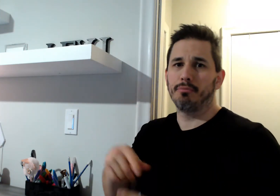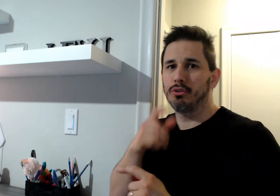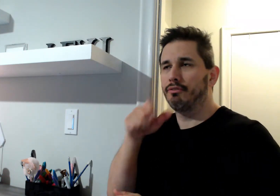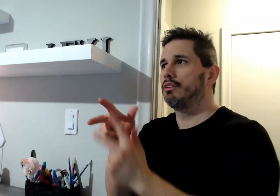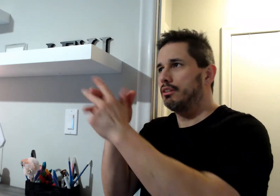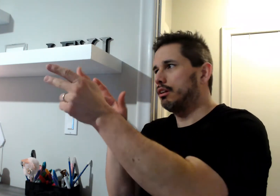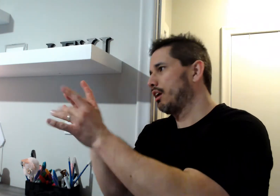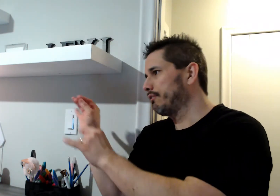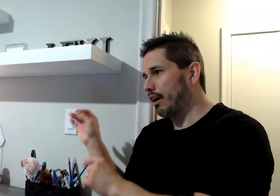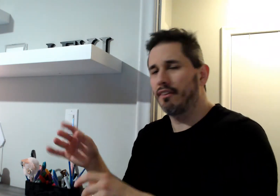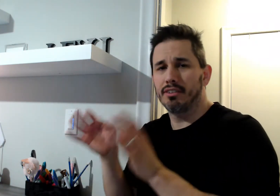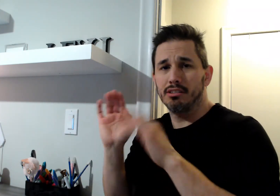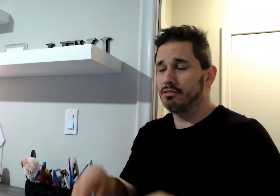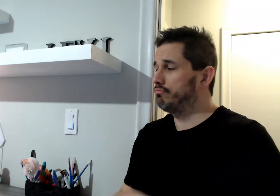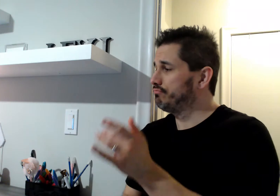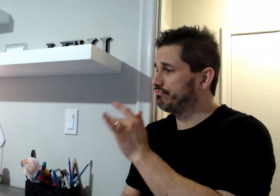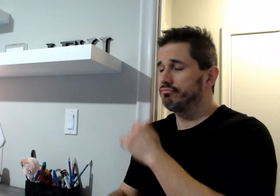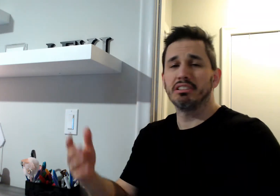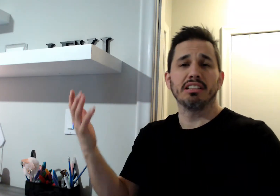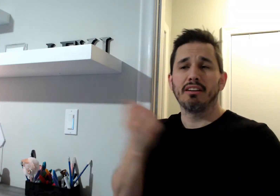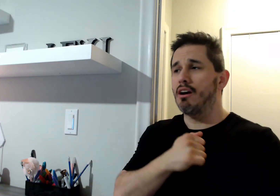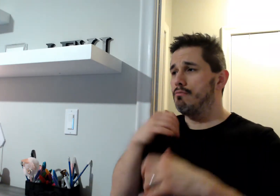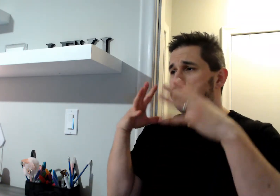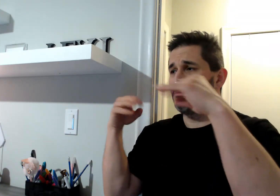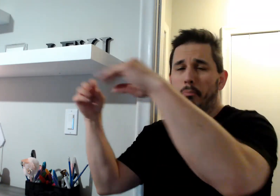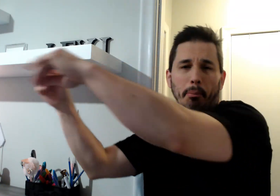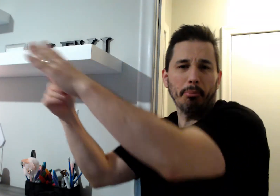off simultaneously. Saves her lots of